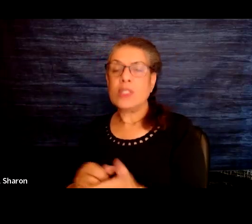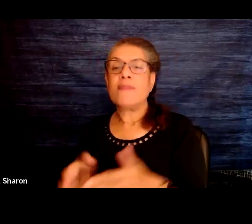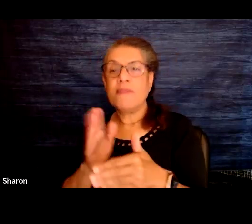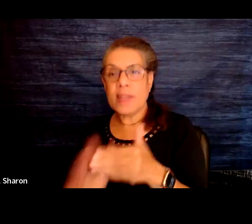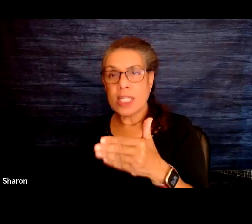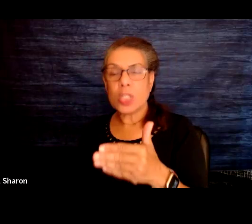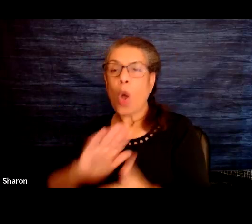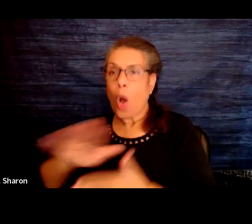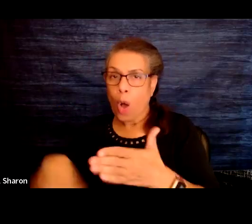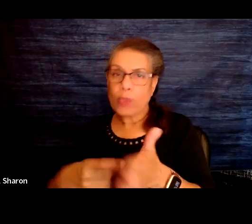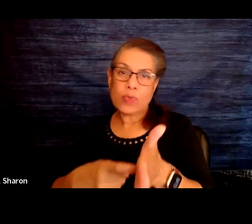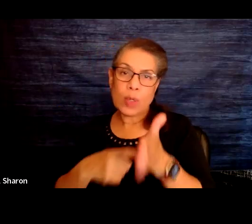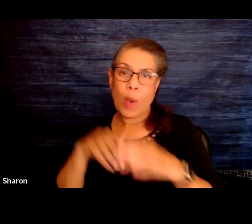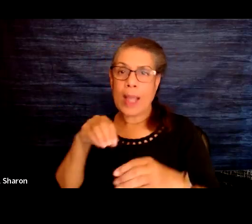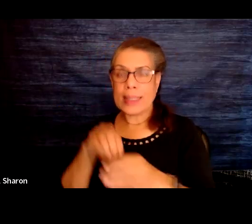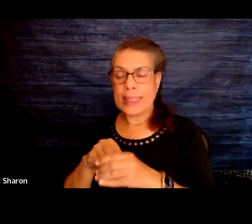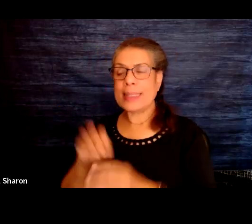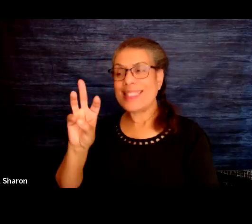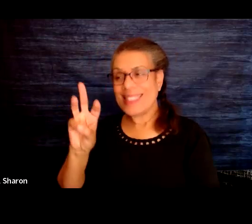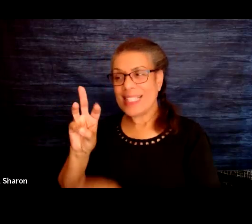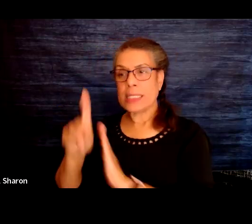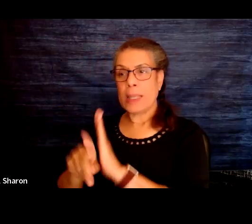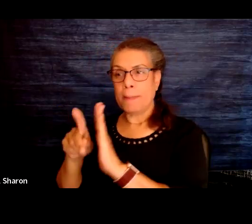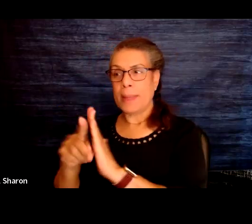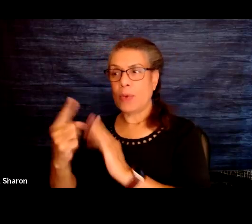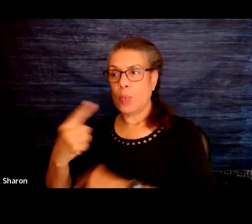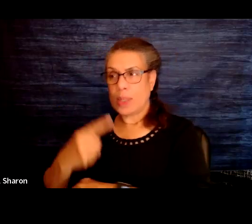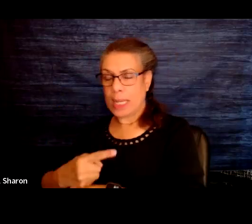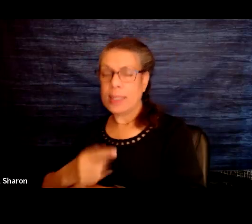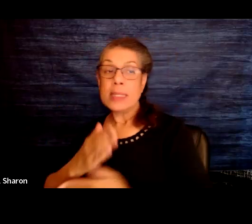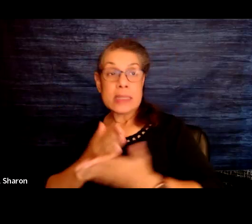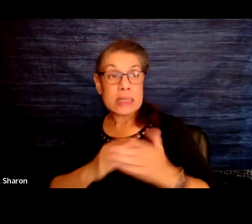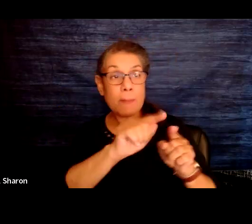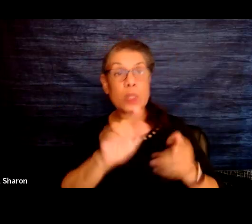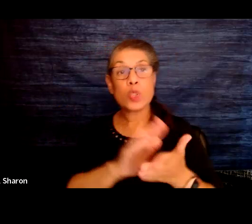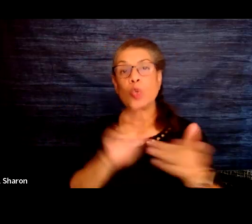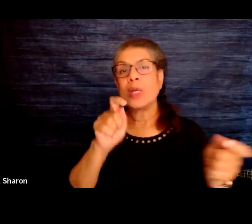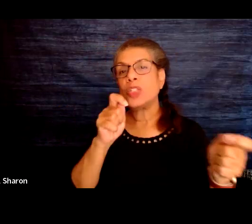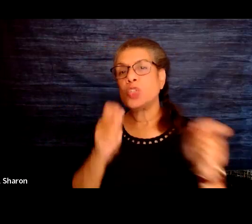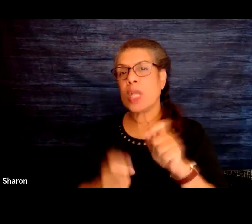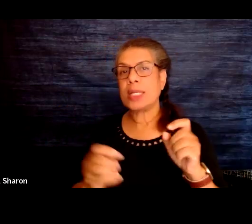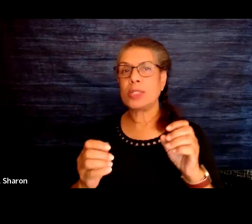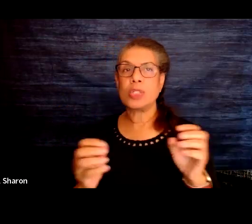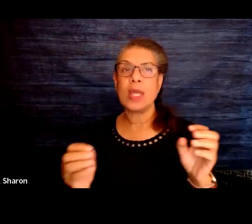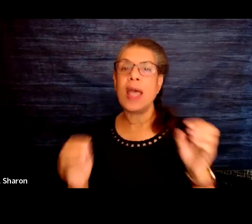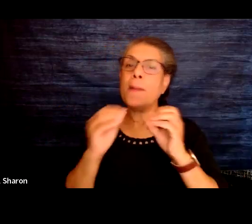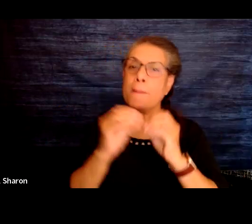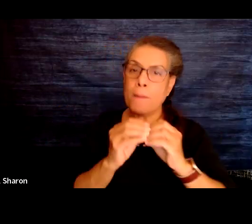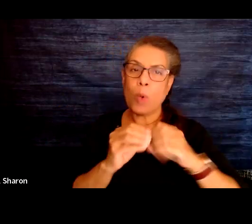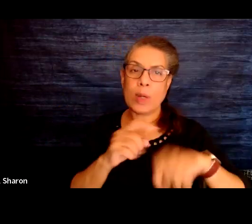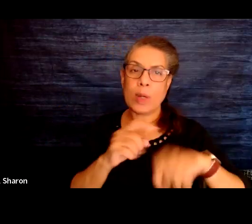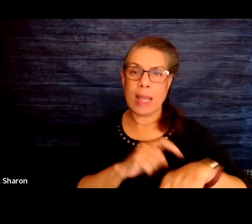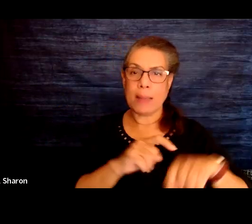full requirement in a 6-period day. So we have worked with schools. Some of our schools have shifted to more periods in their school day. There